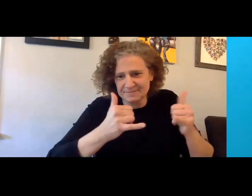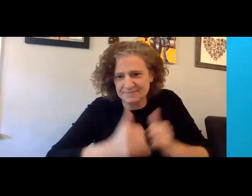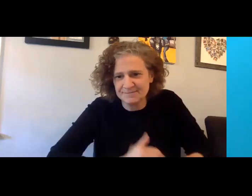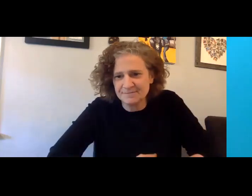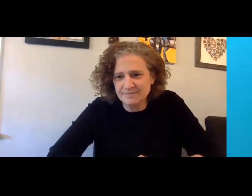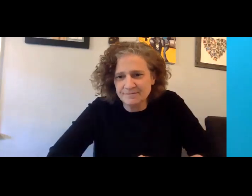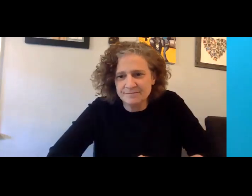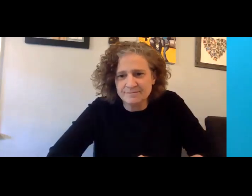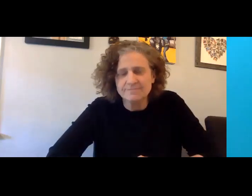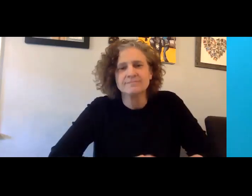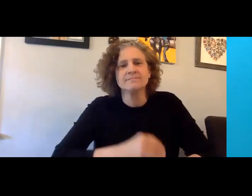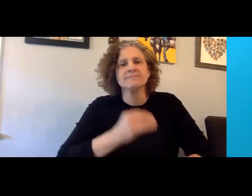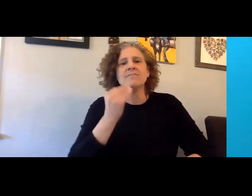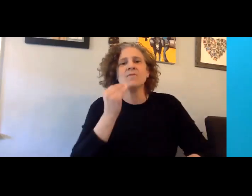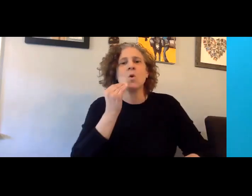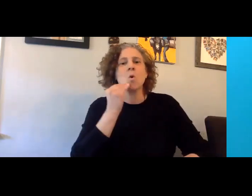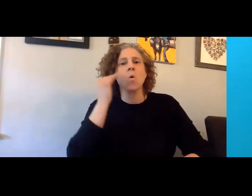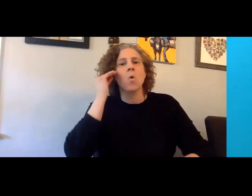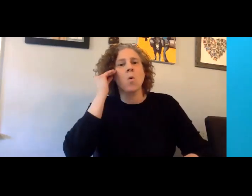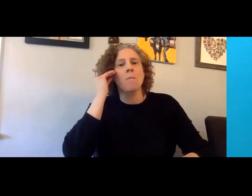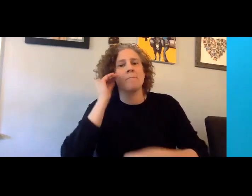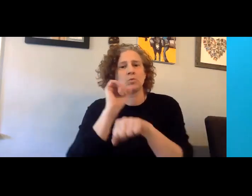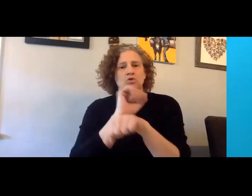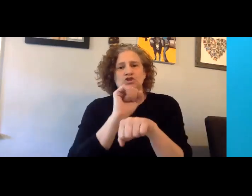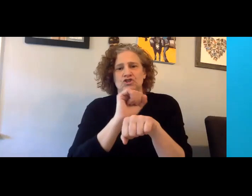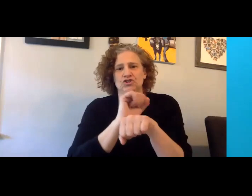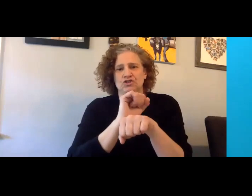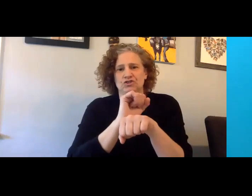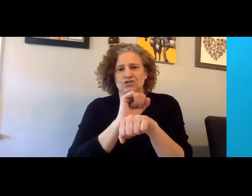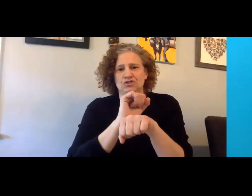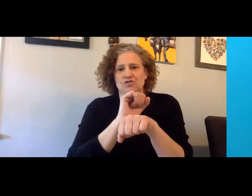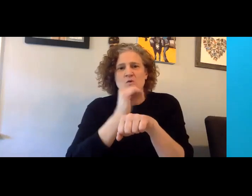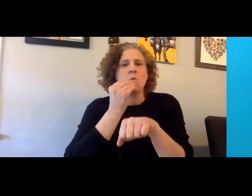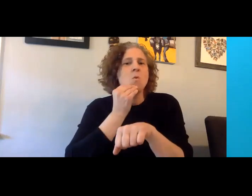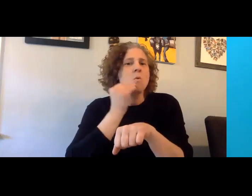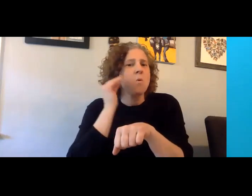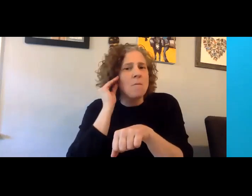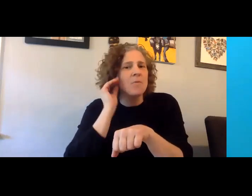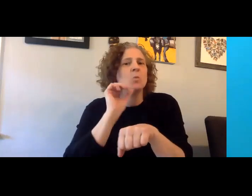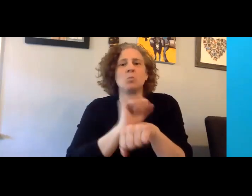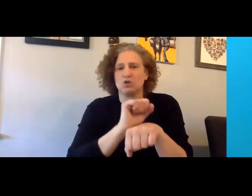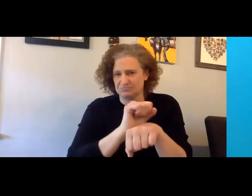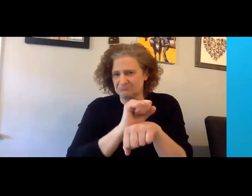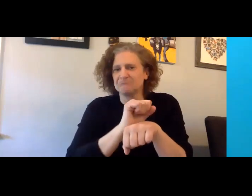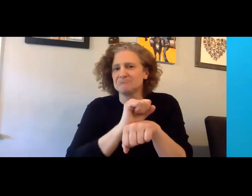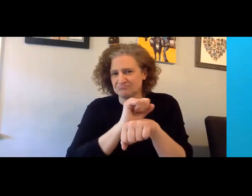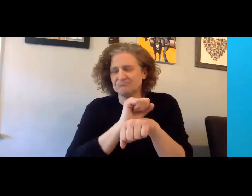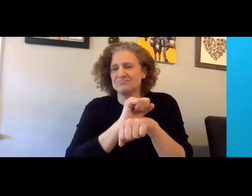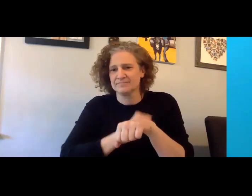on, time to go play, exercise, go play. Homework,